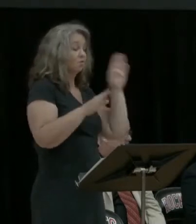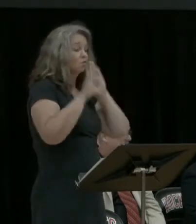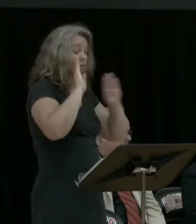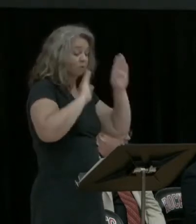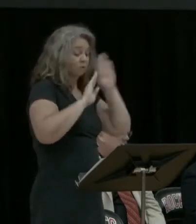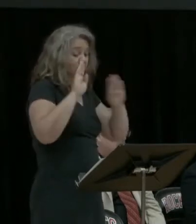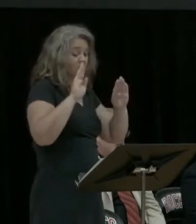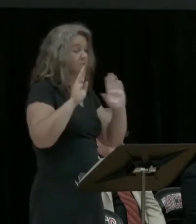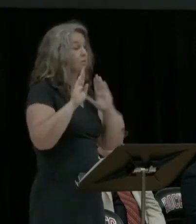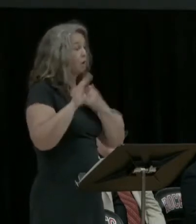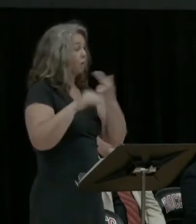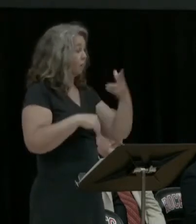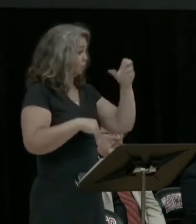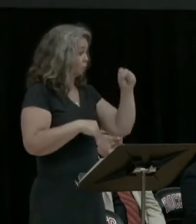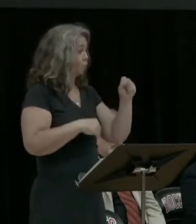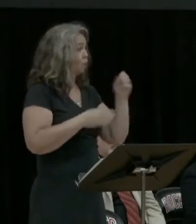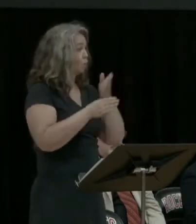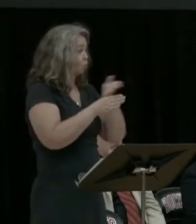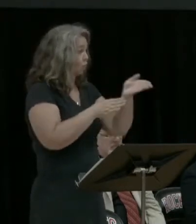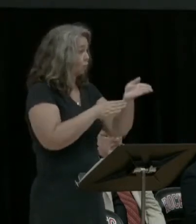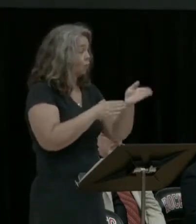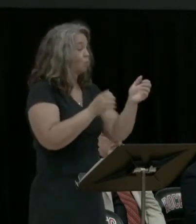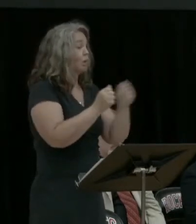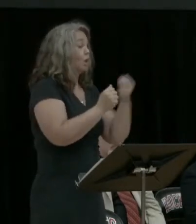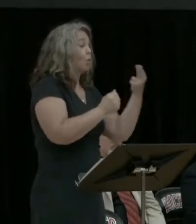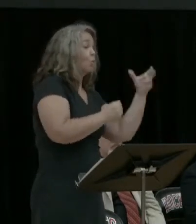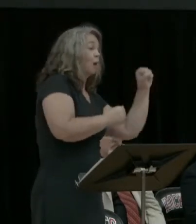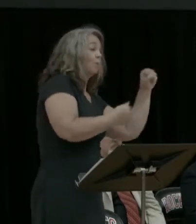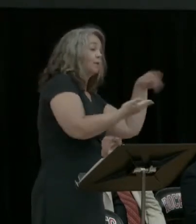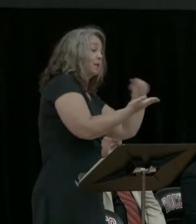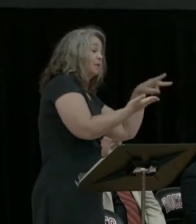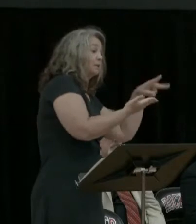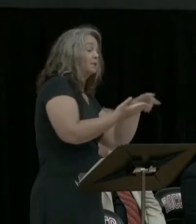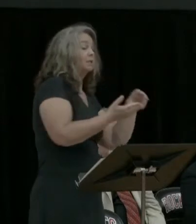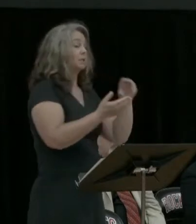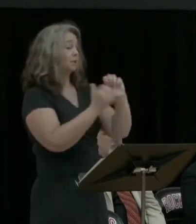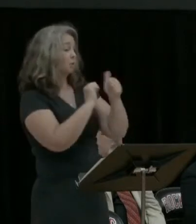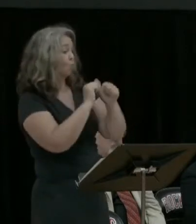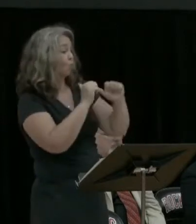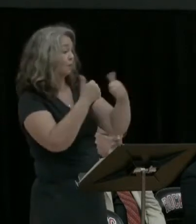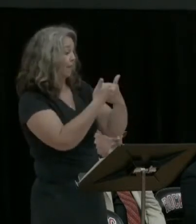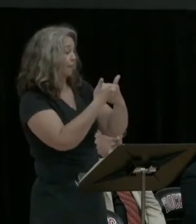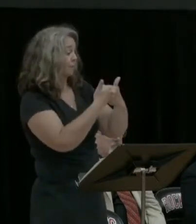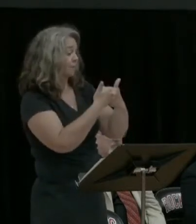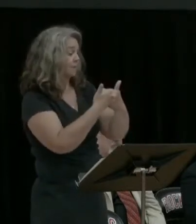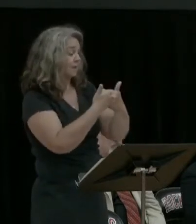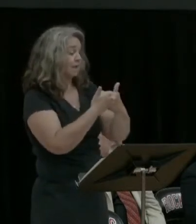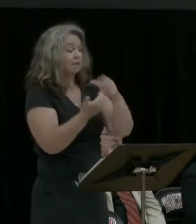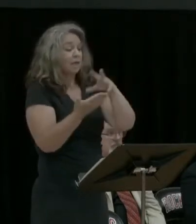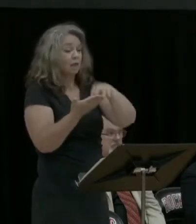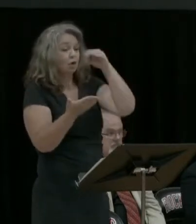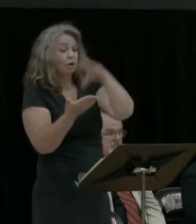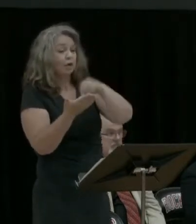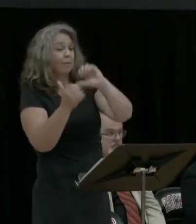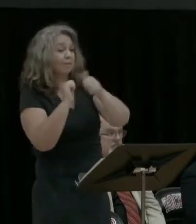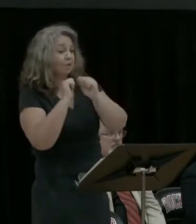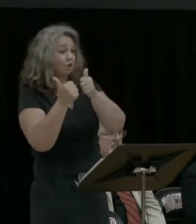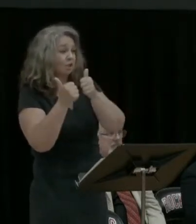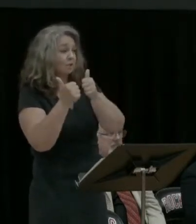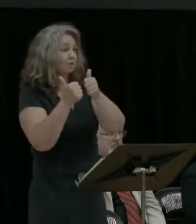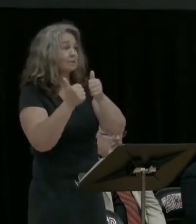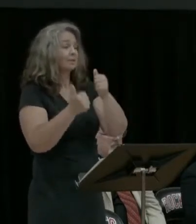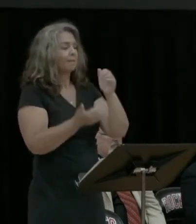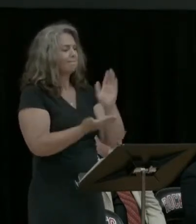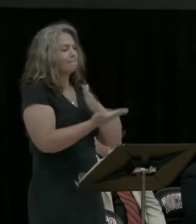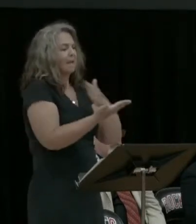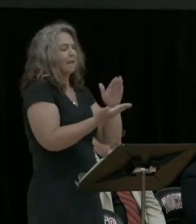school career has been punctuated by homecoming dances, sports games, academic competitions, and